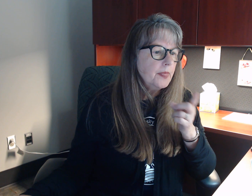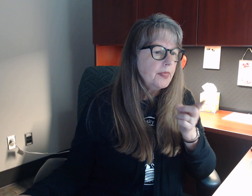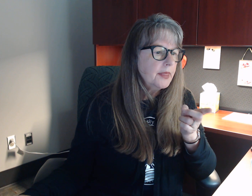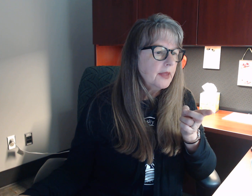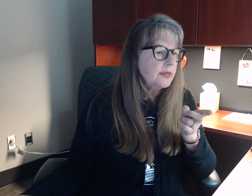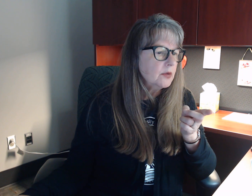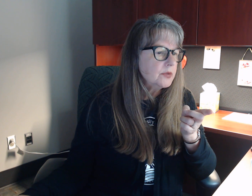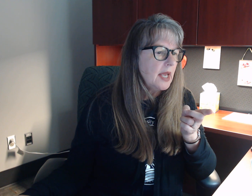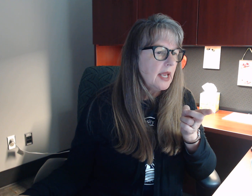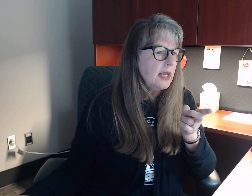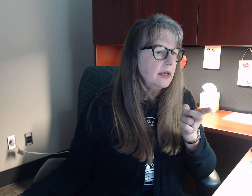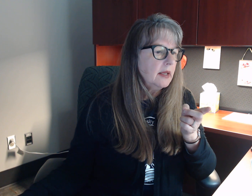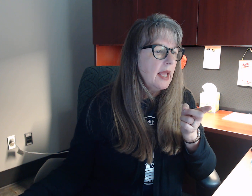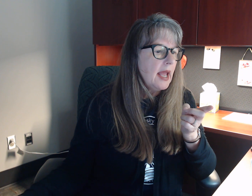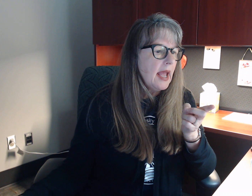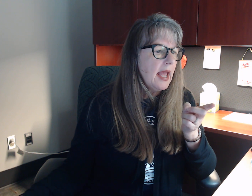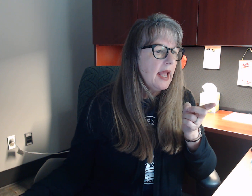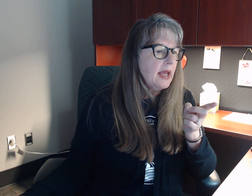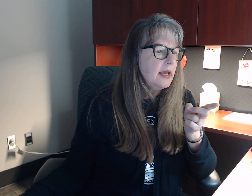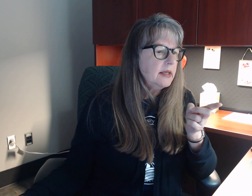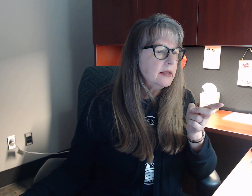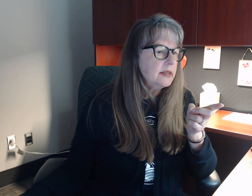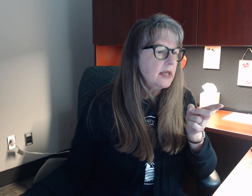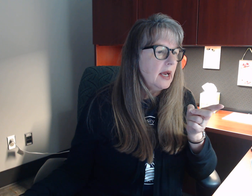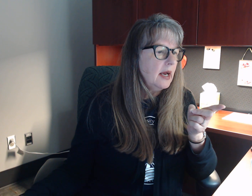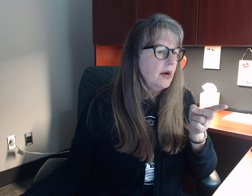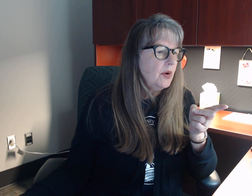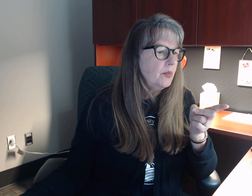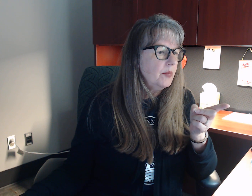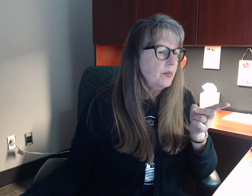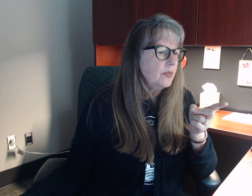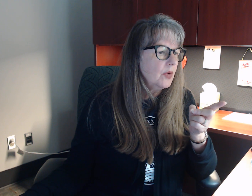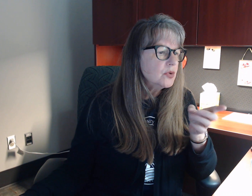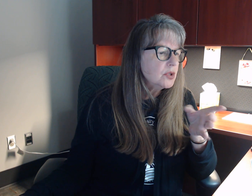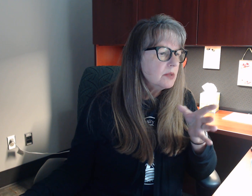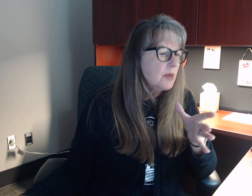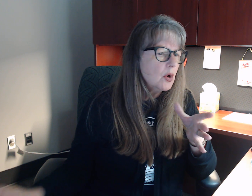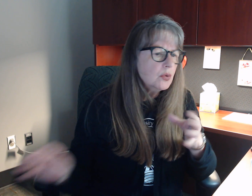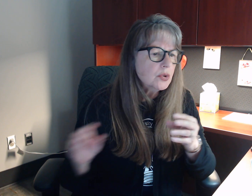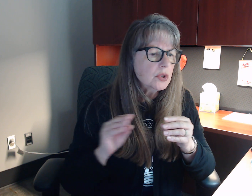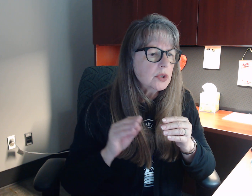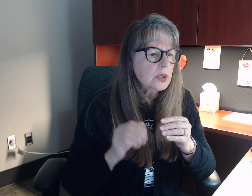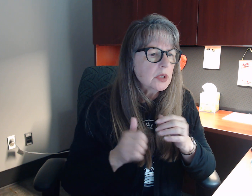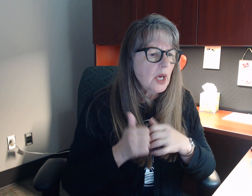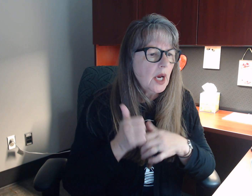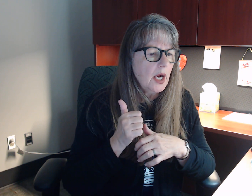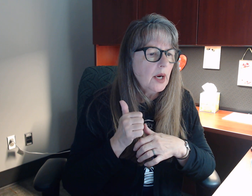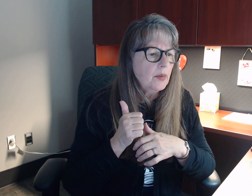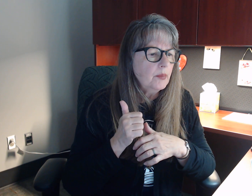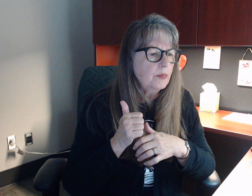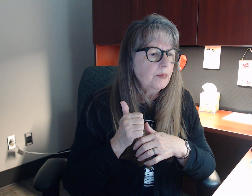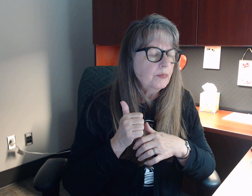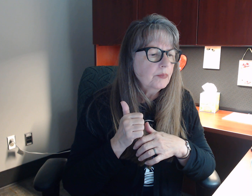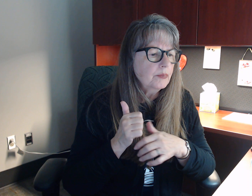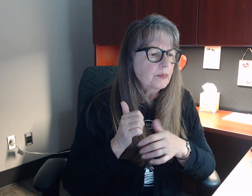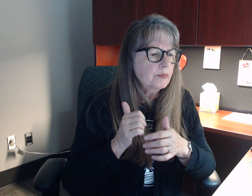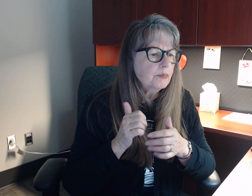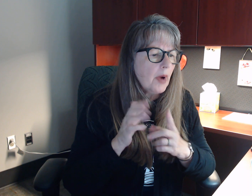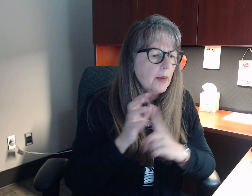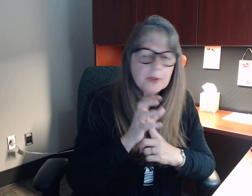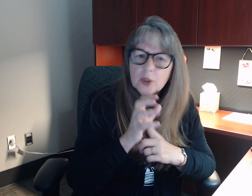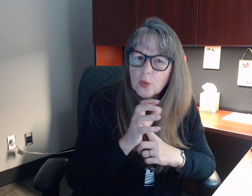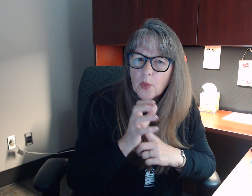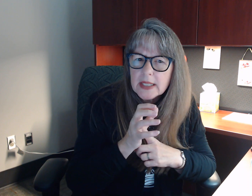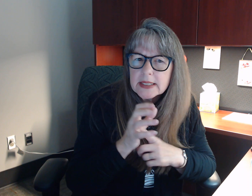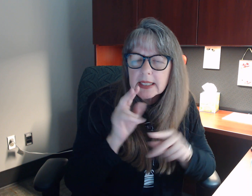that they'll take. And those are the most popular ones that I'm